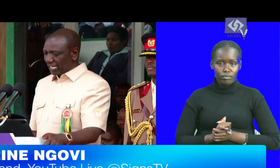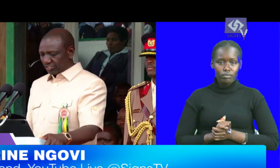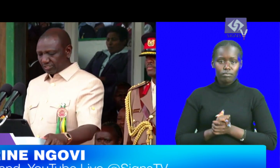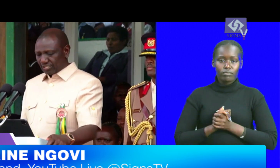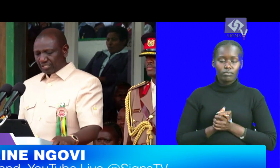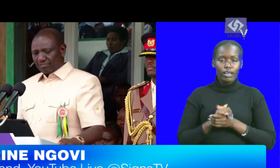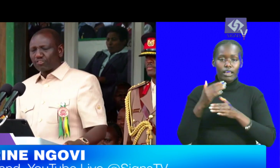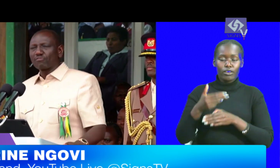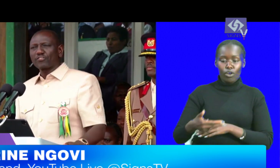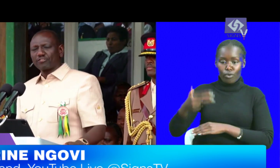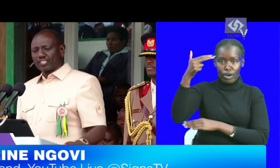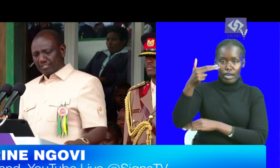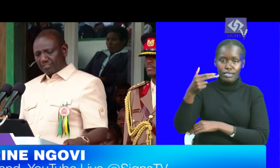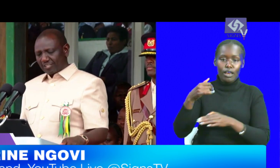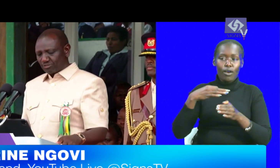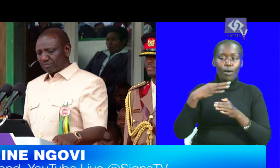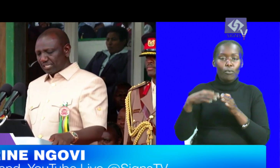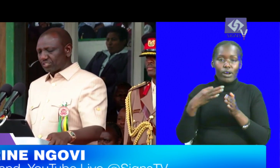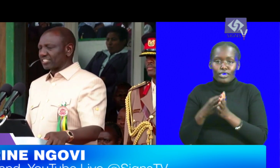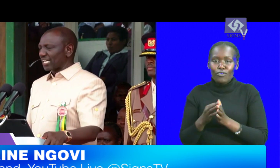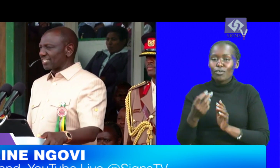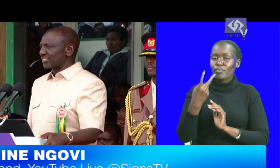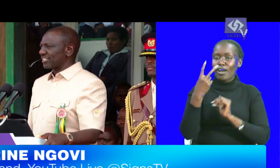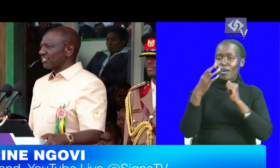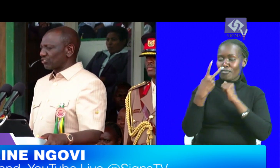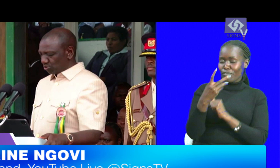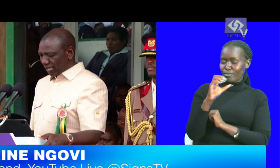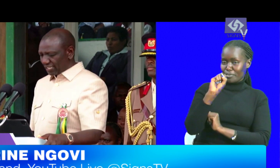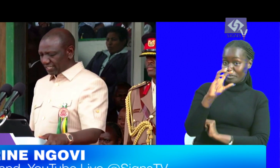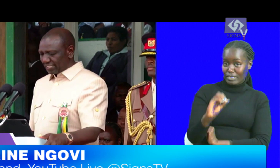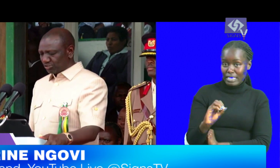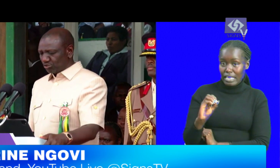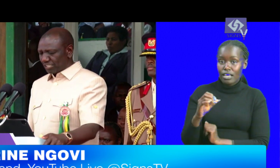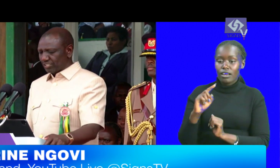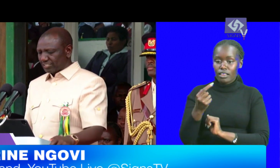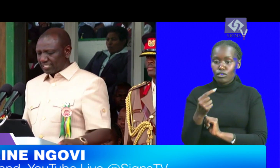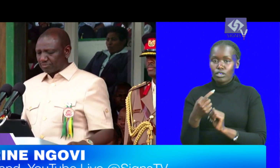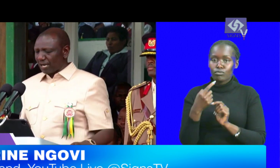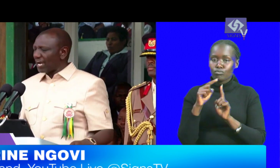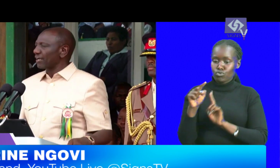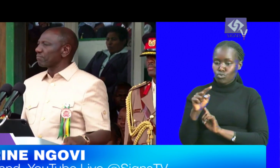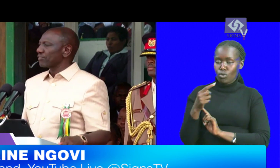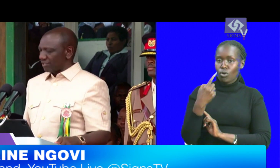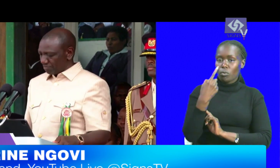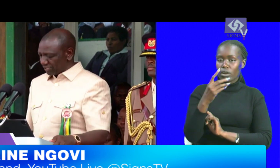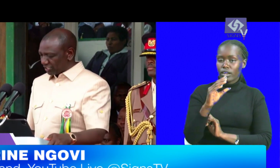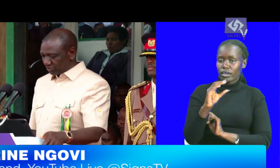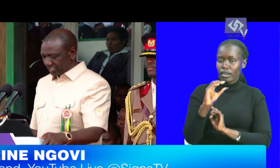production from 50,000 metric tons to 102 metric tons per annum by